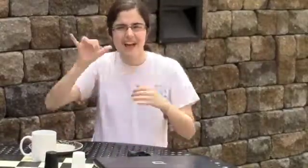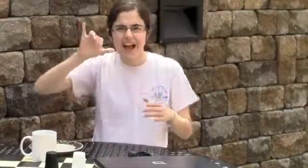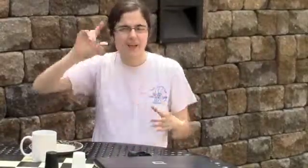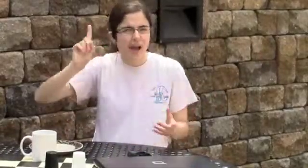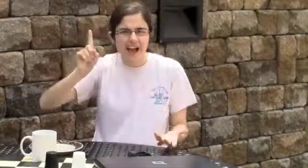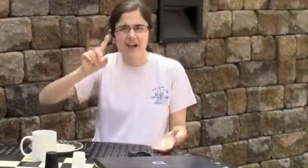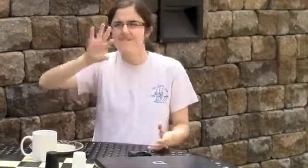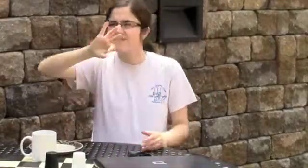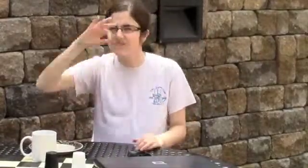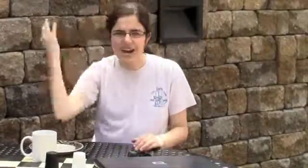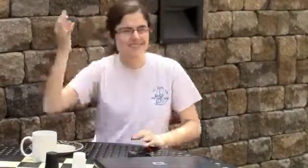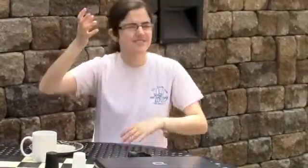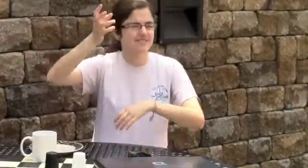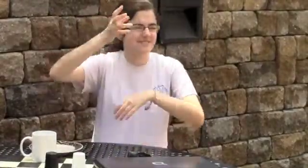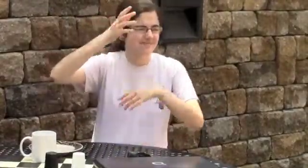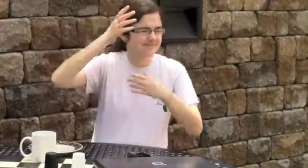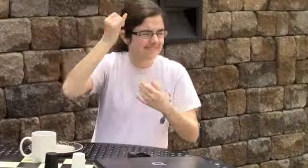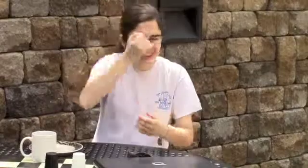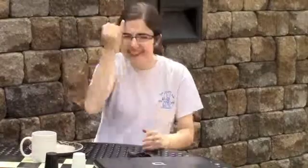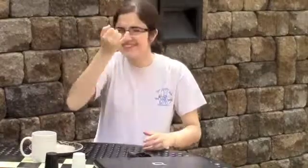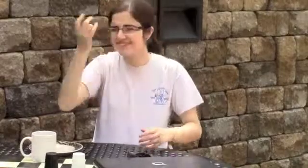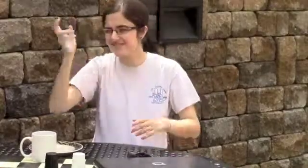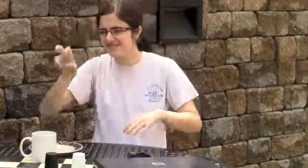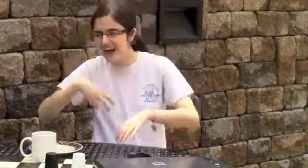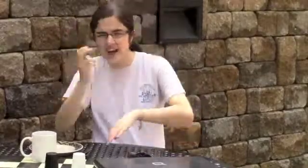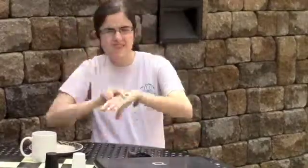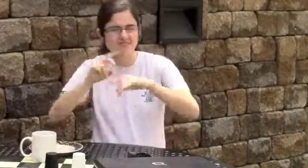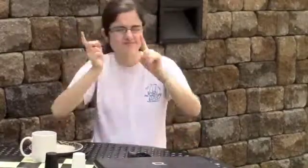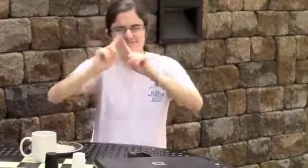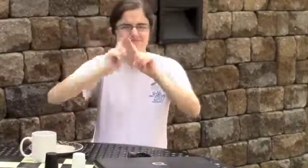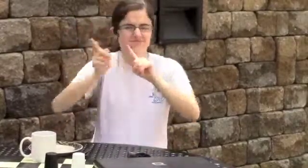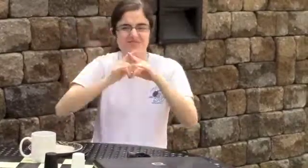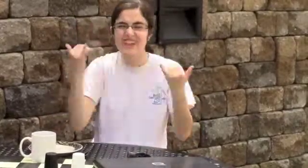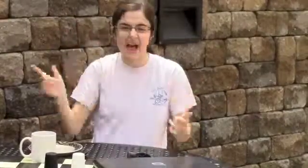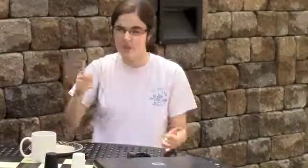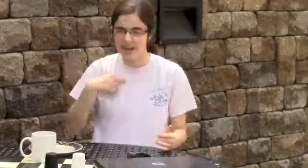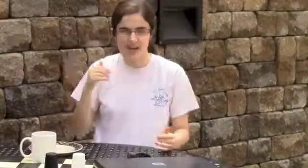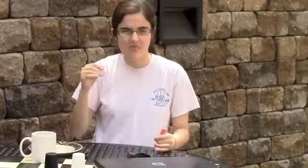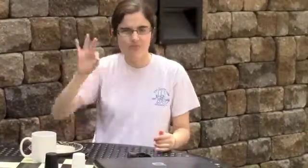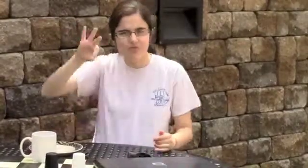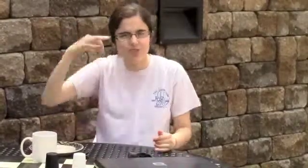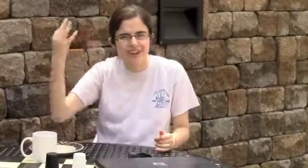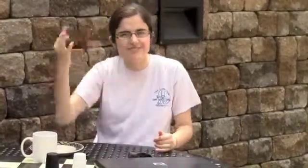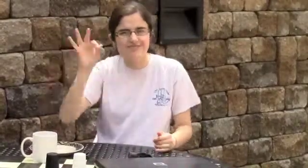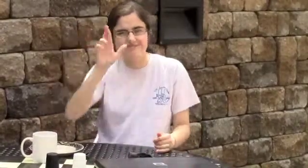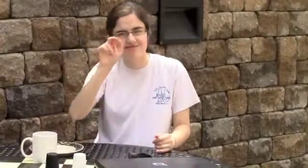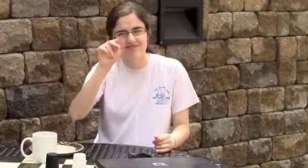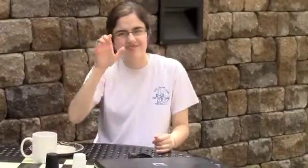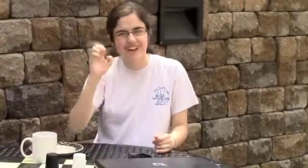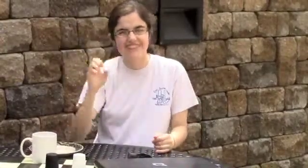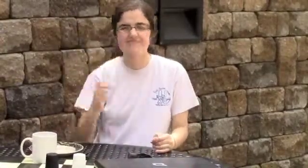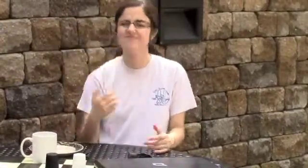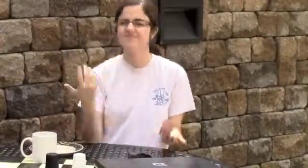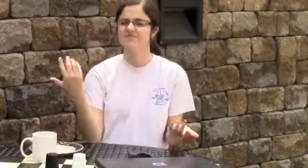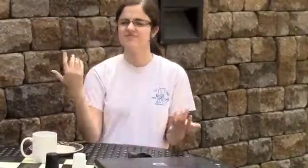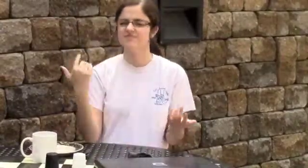been traveling to different places to try out the best food there is out there. Right now I'm in France.